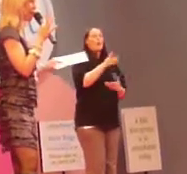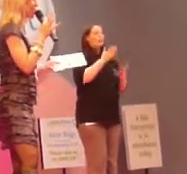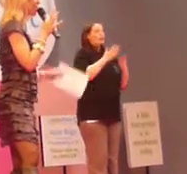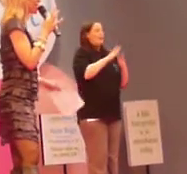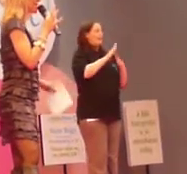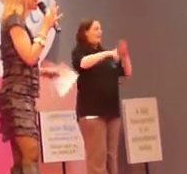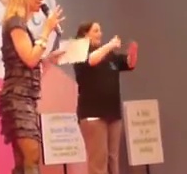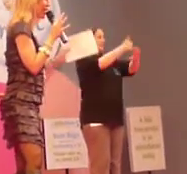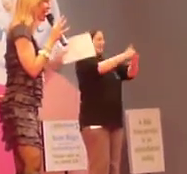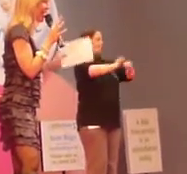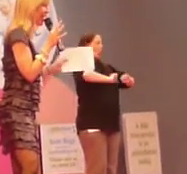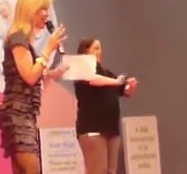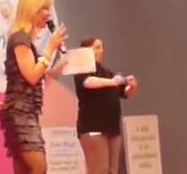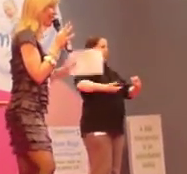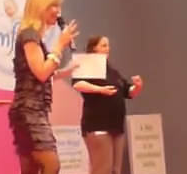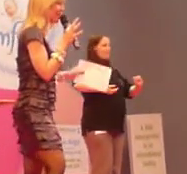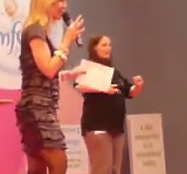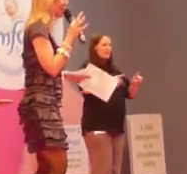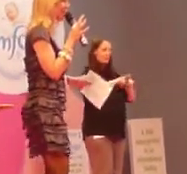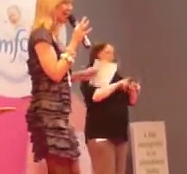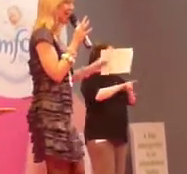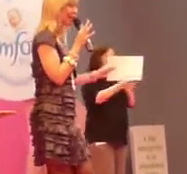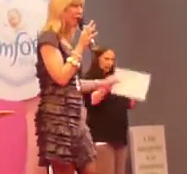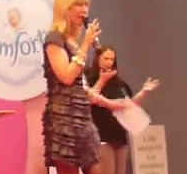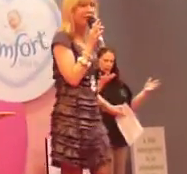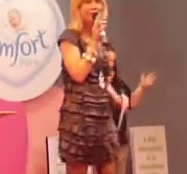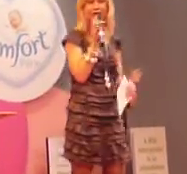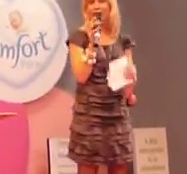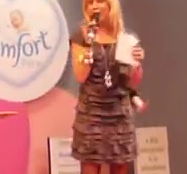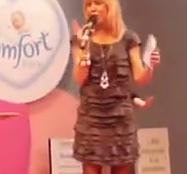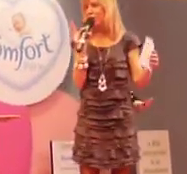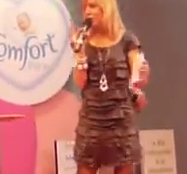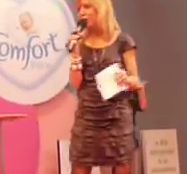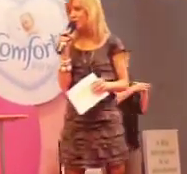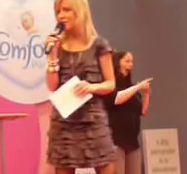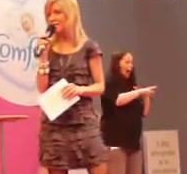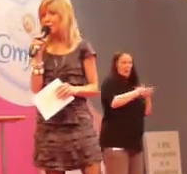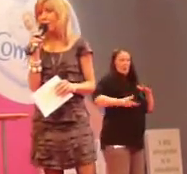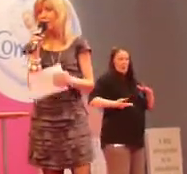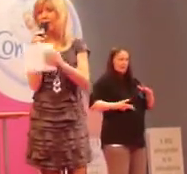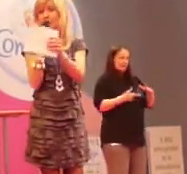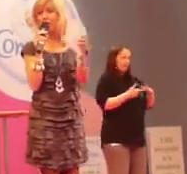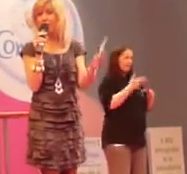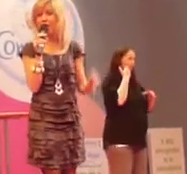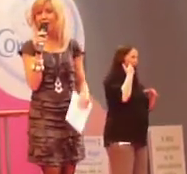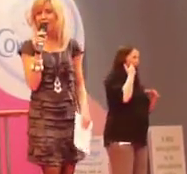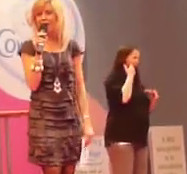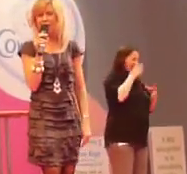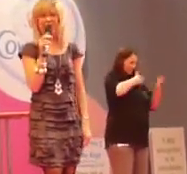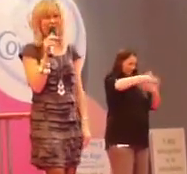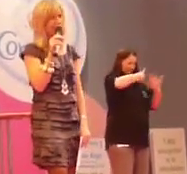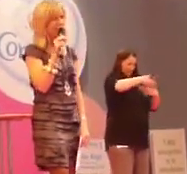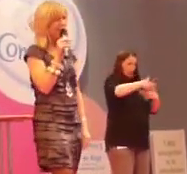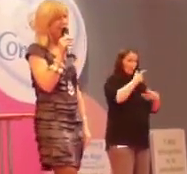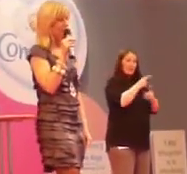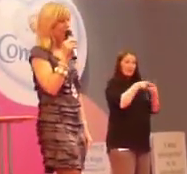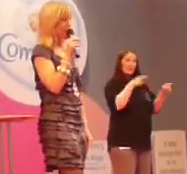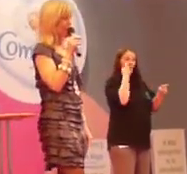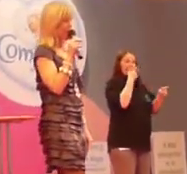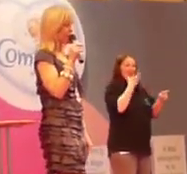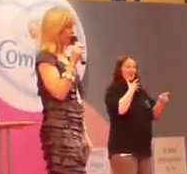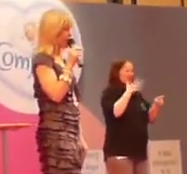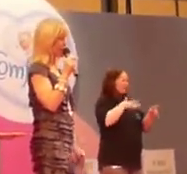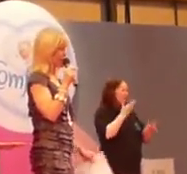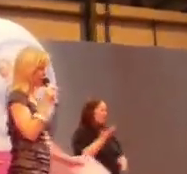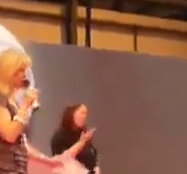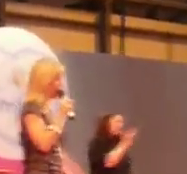started up her own business, the juggling of being a mummy, being a wife, and trying to run a business as well. Perhaps some of you are thinking, you know what, I don't want to